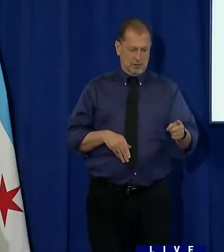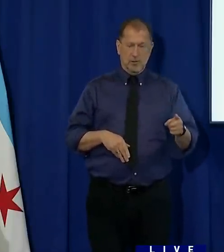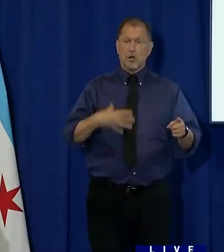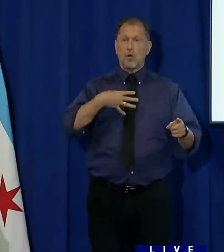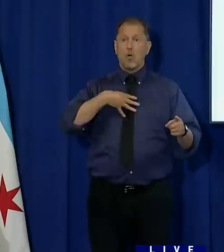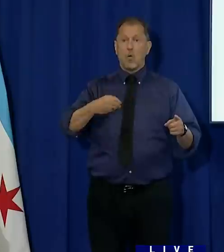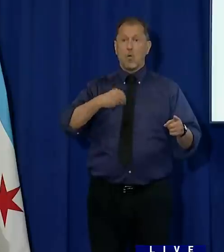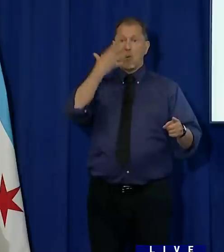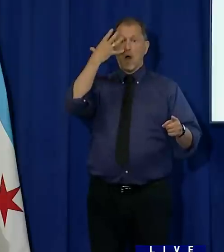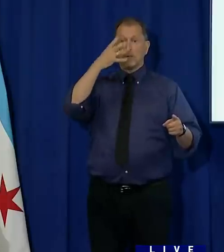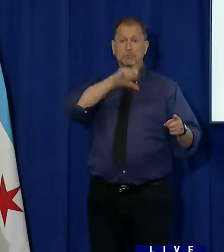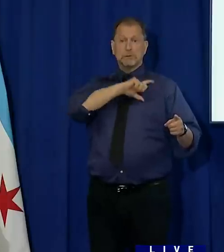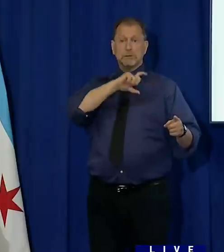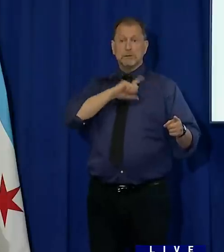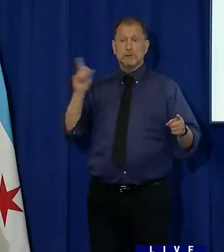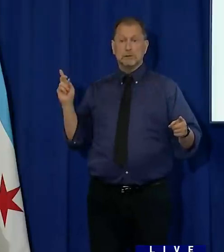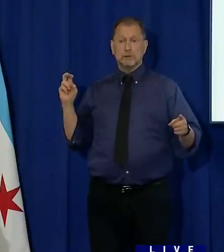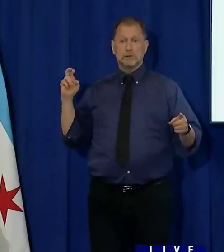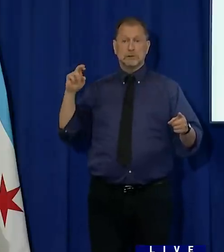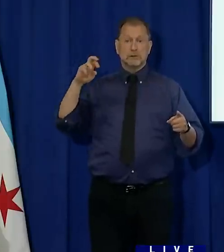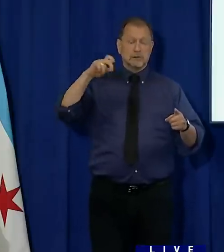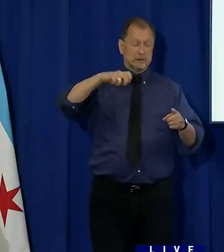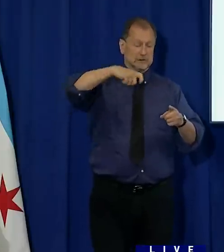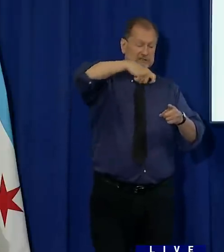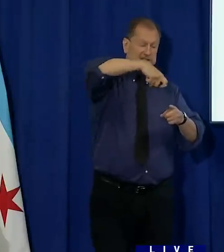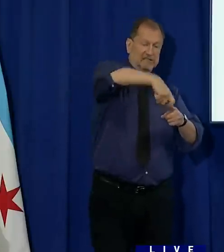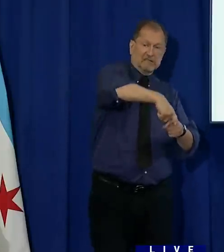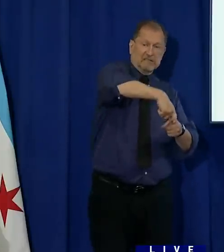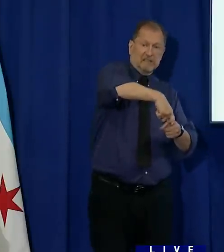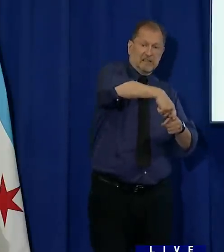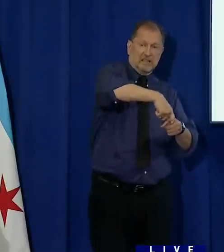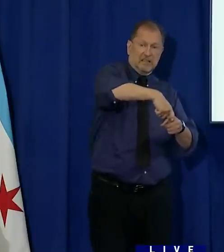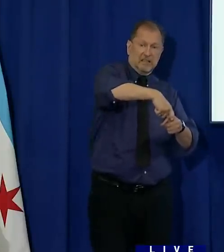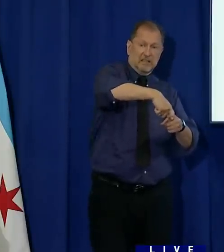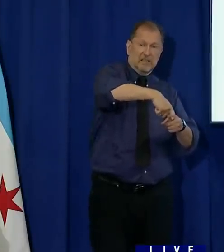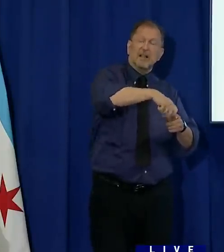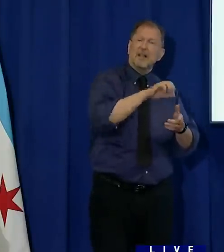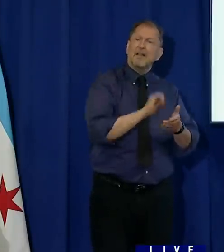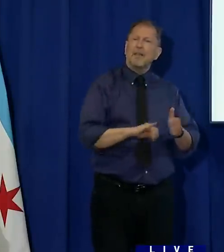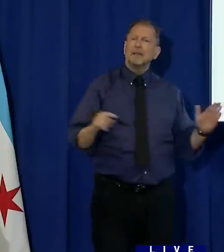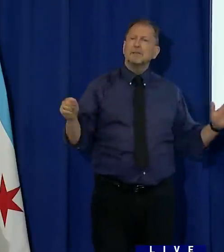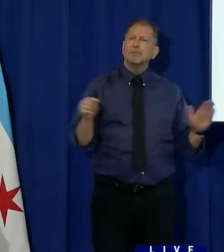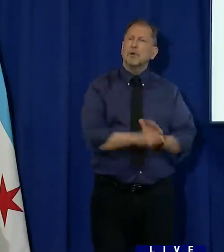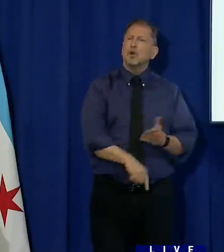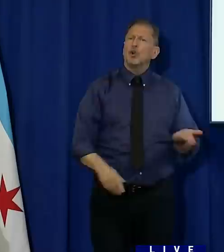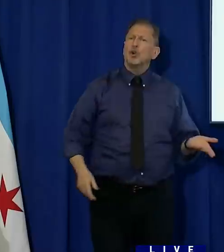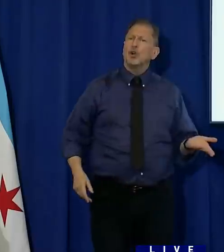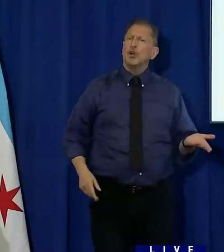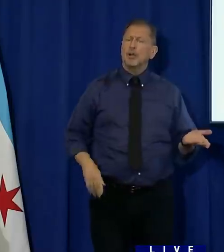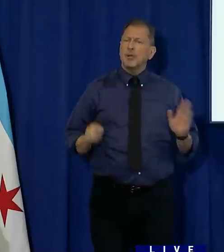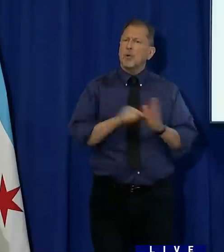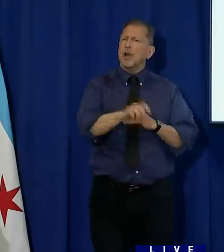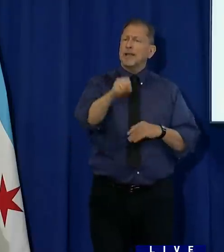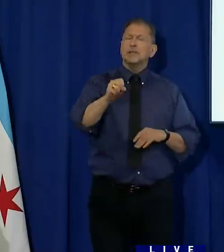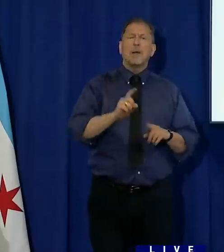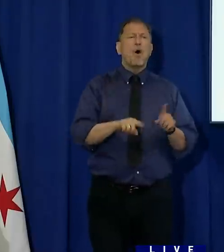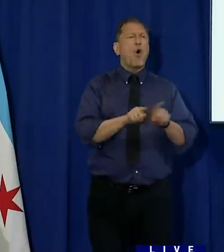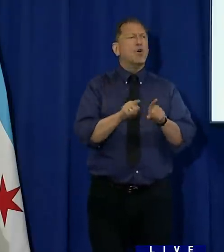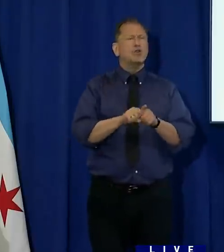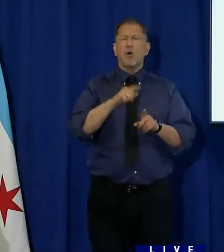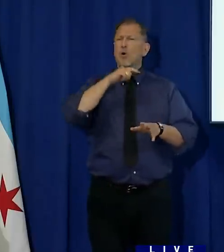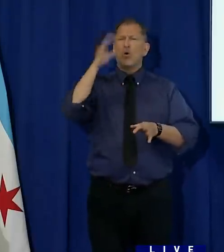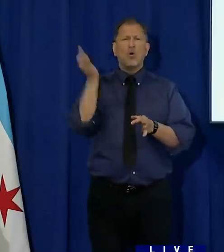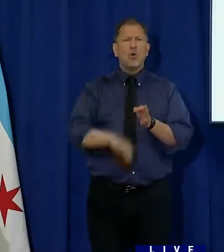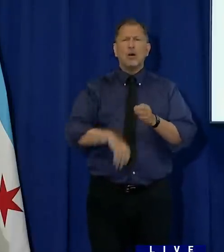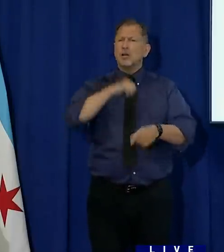neck, it is murder, but it's also profoundly unjust. And we can